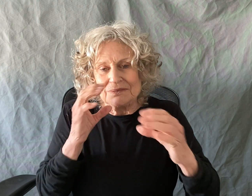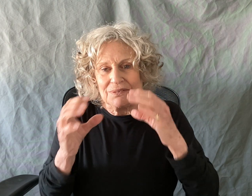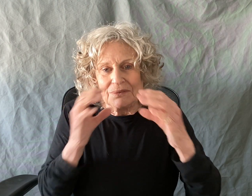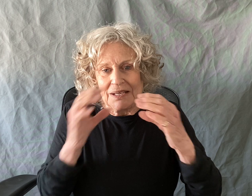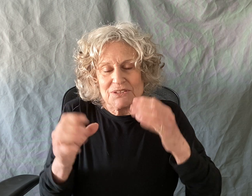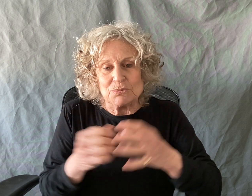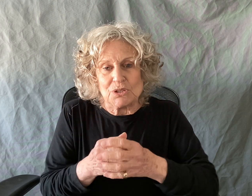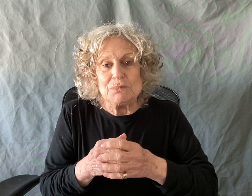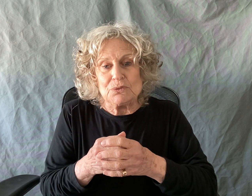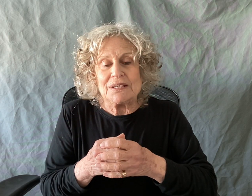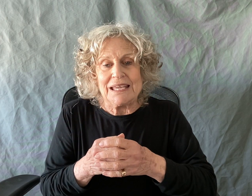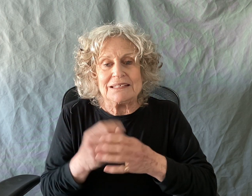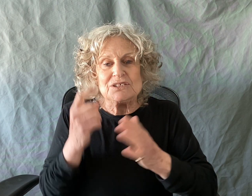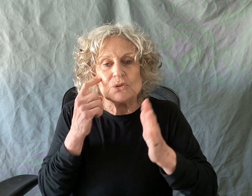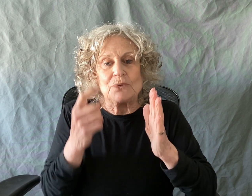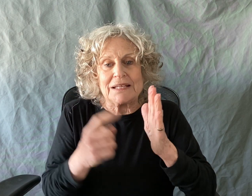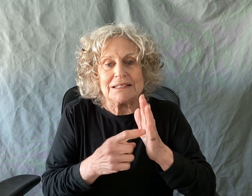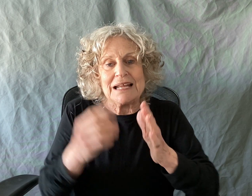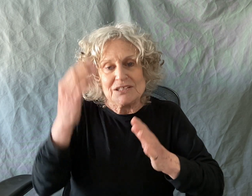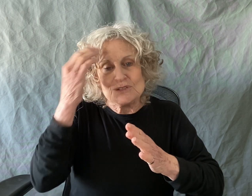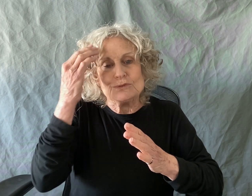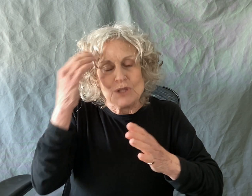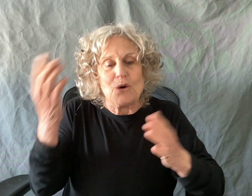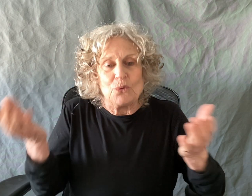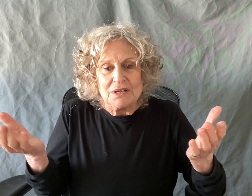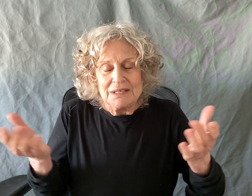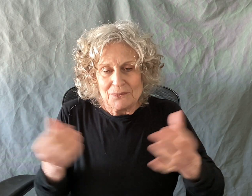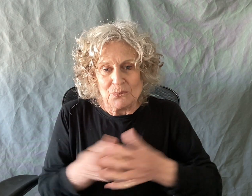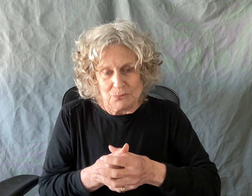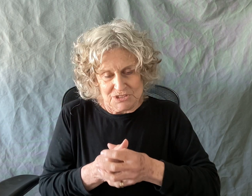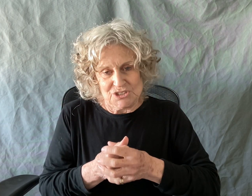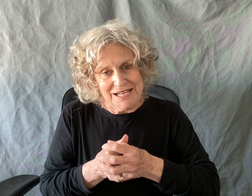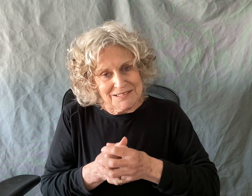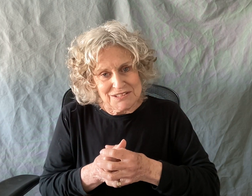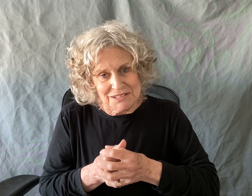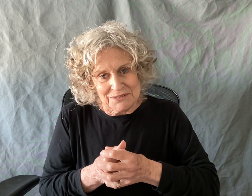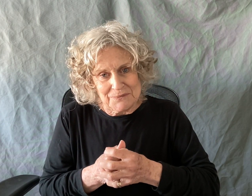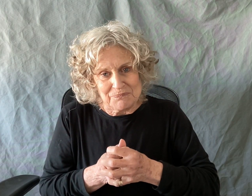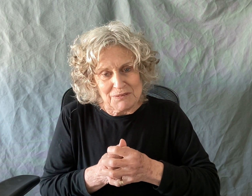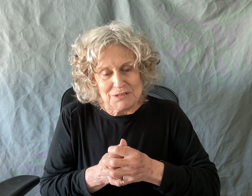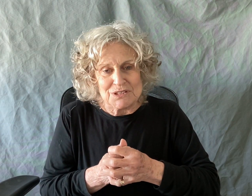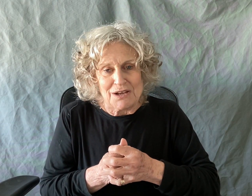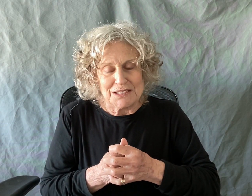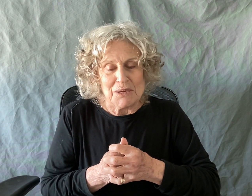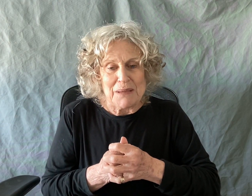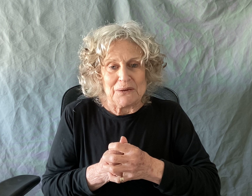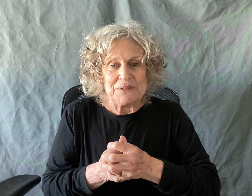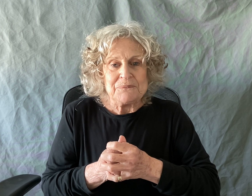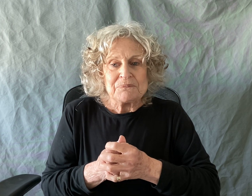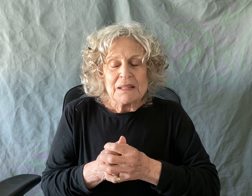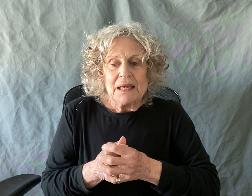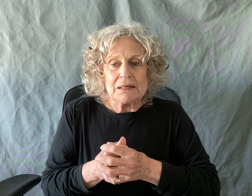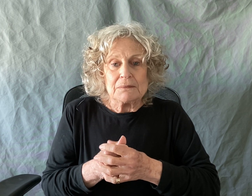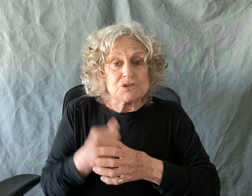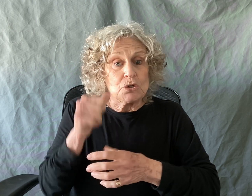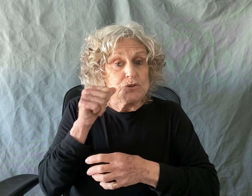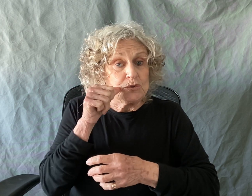you guys will communicate and you'll recognize, you'll know which tense they're talking about. So you can